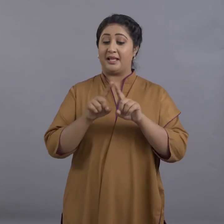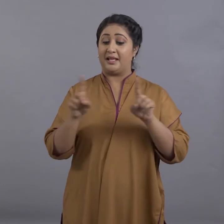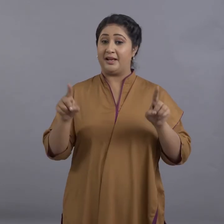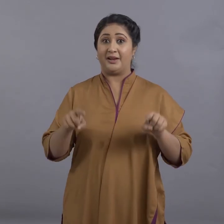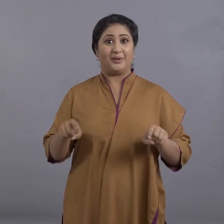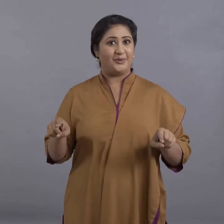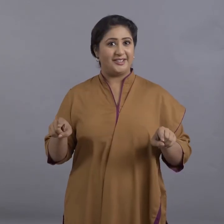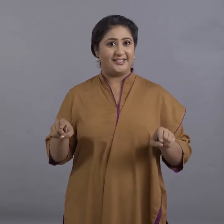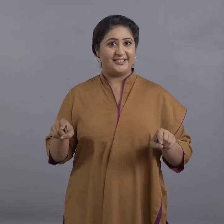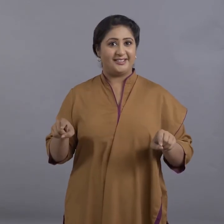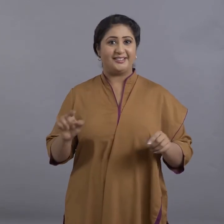Division.